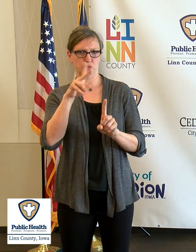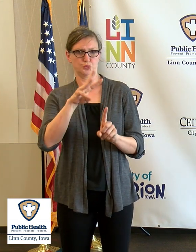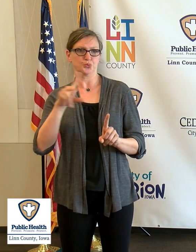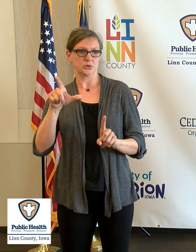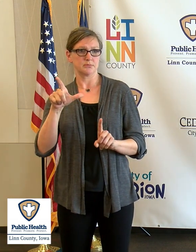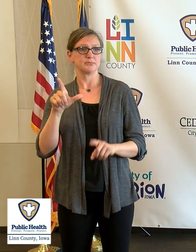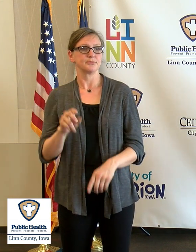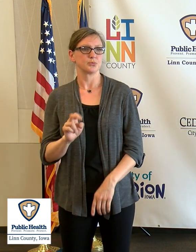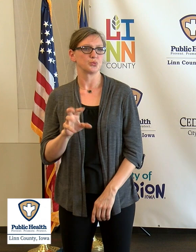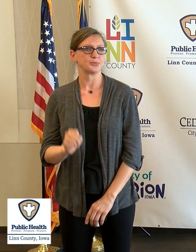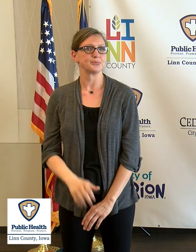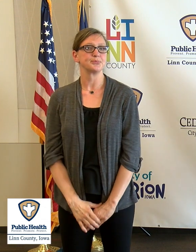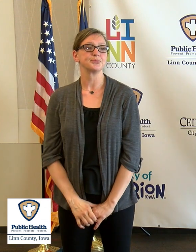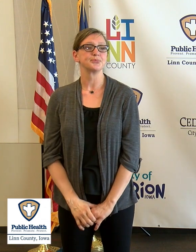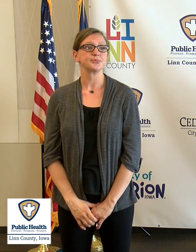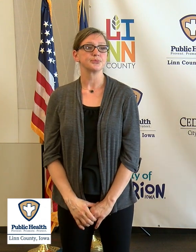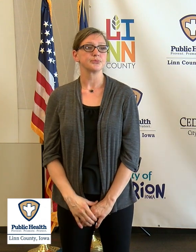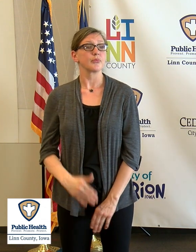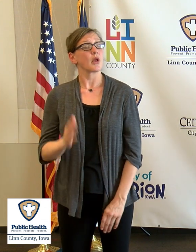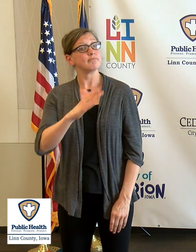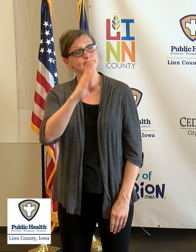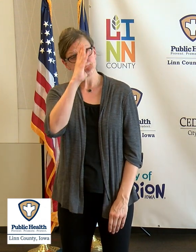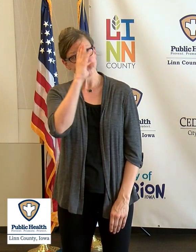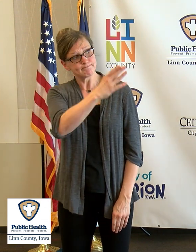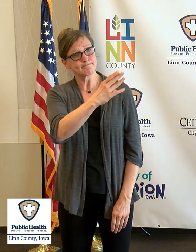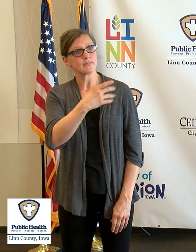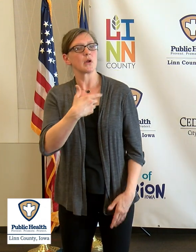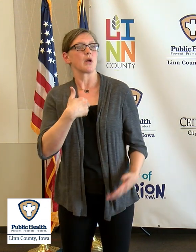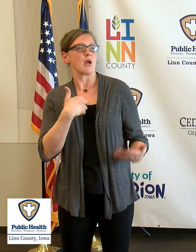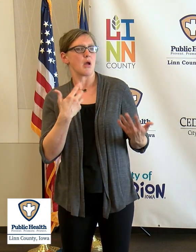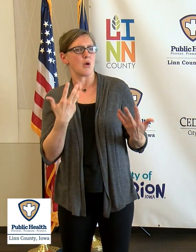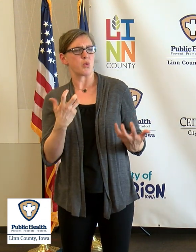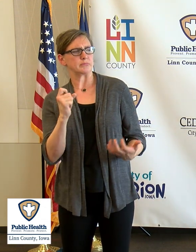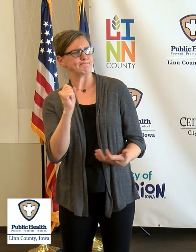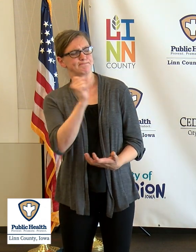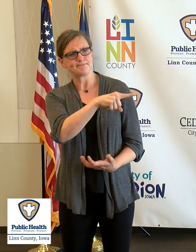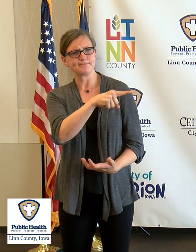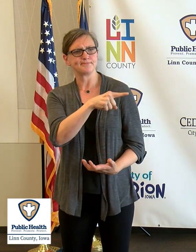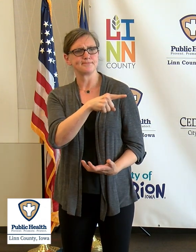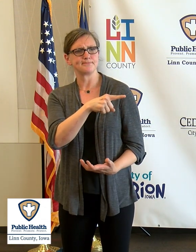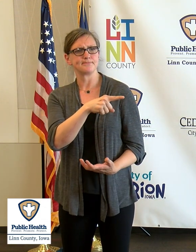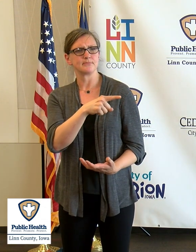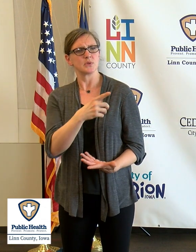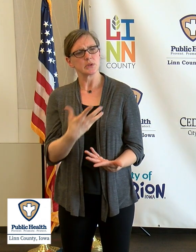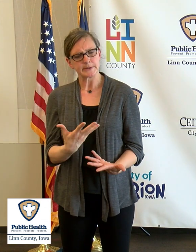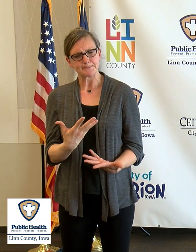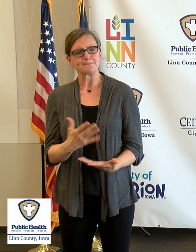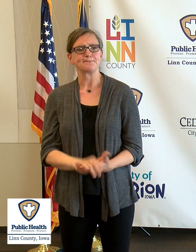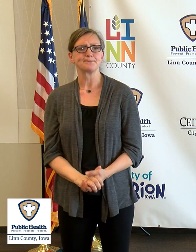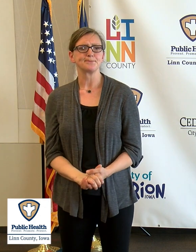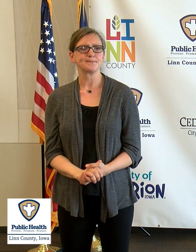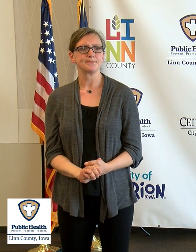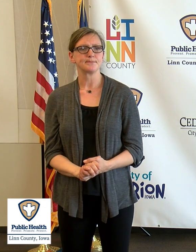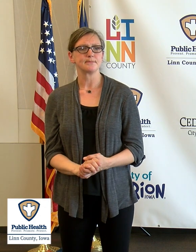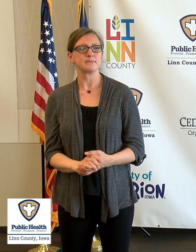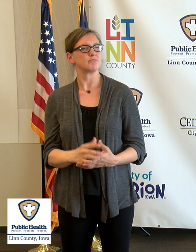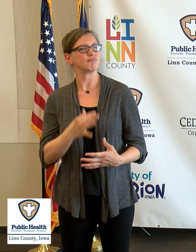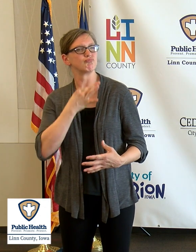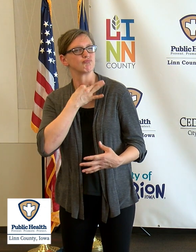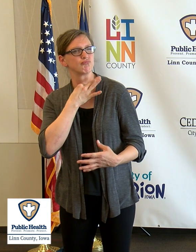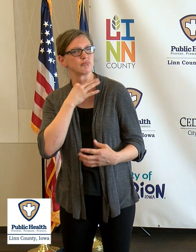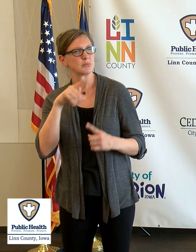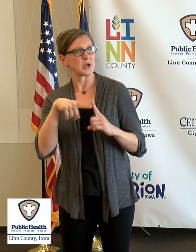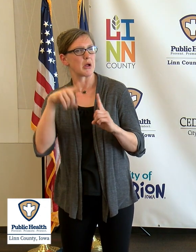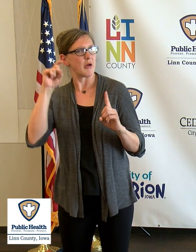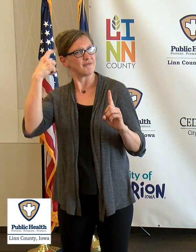Hi, Stacy. So my question is about what you're saying about asking the governor to